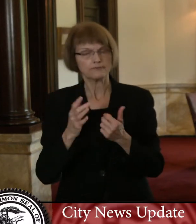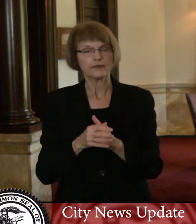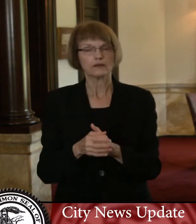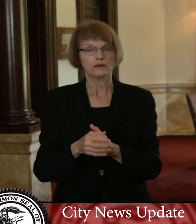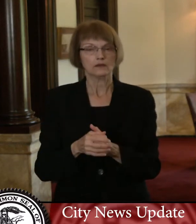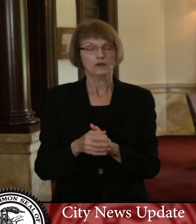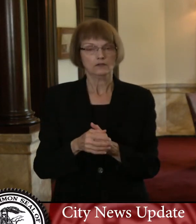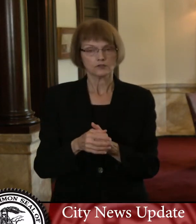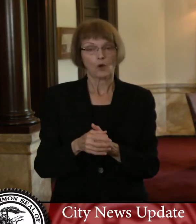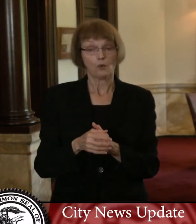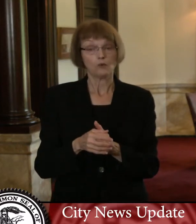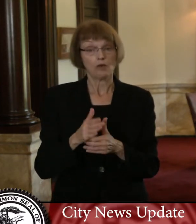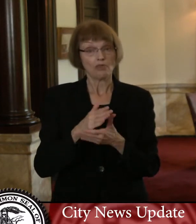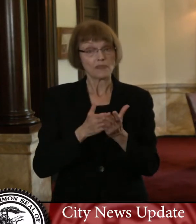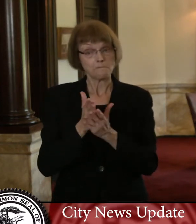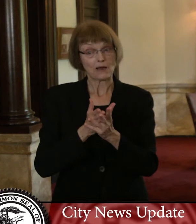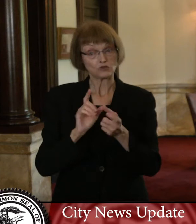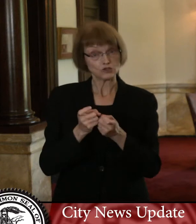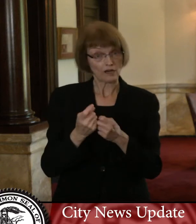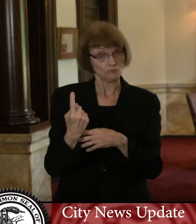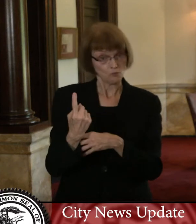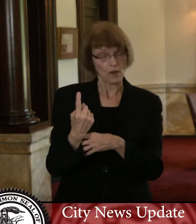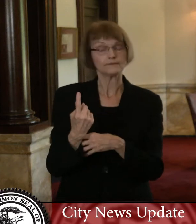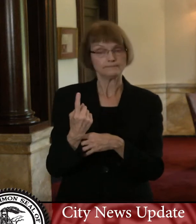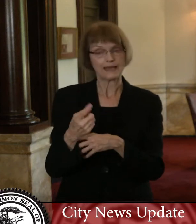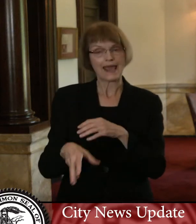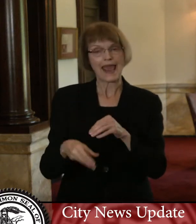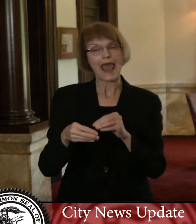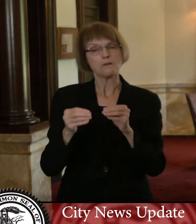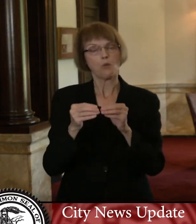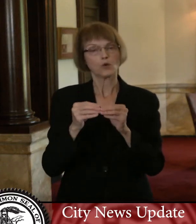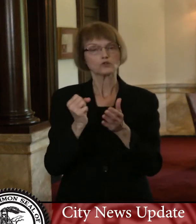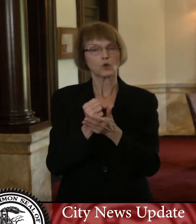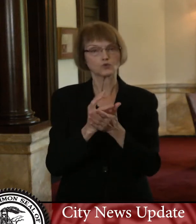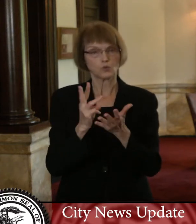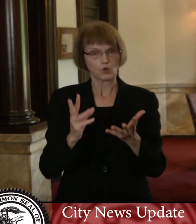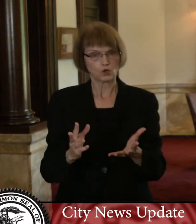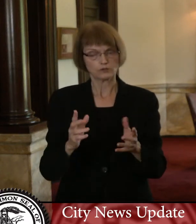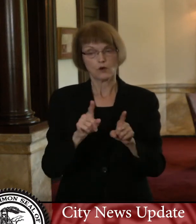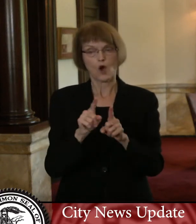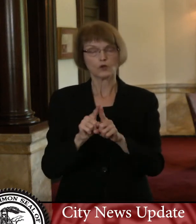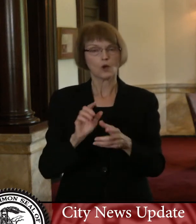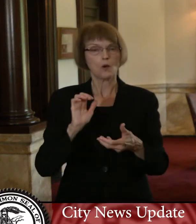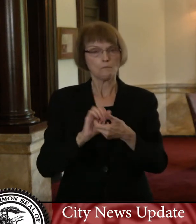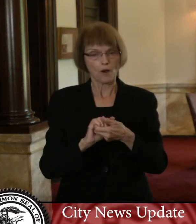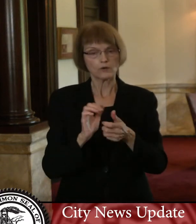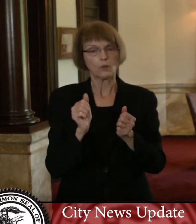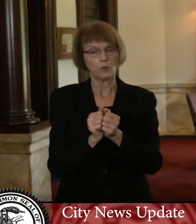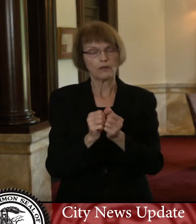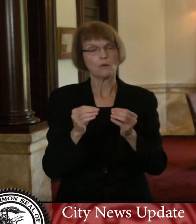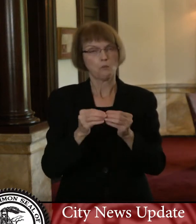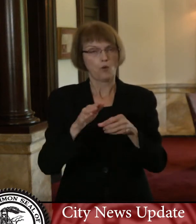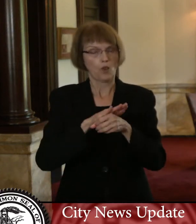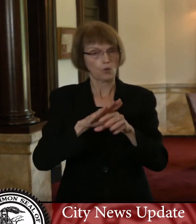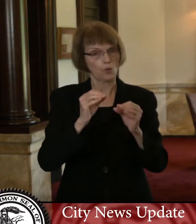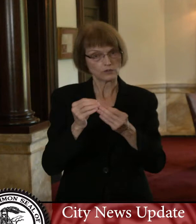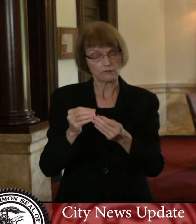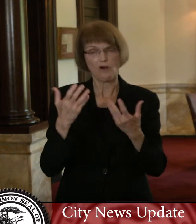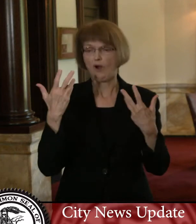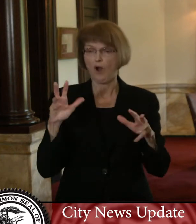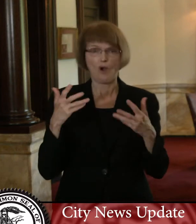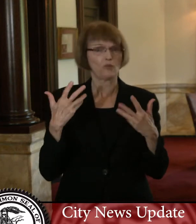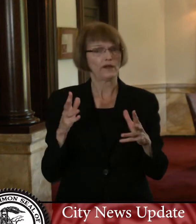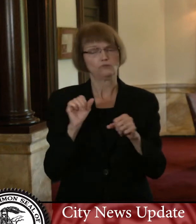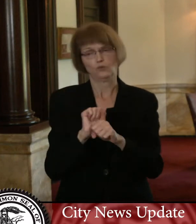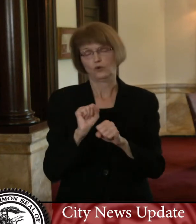changes I made to the budget is to add more social workers and also to partner with more local organizations who are already doing